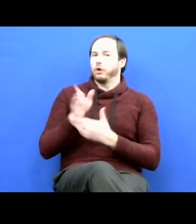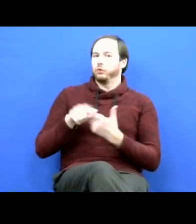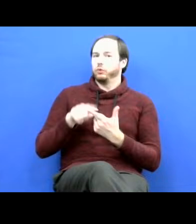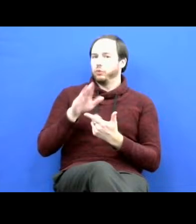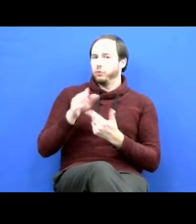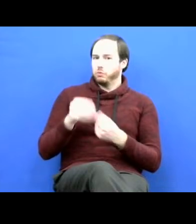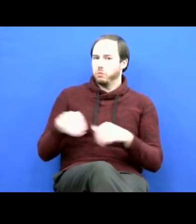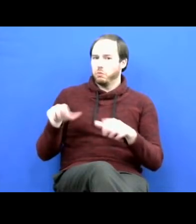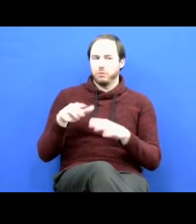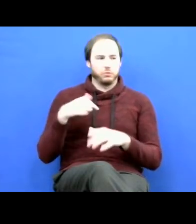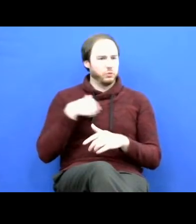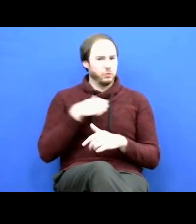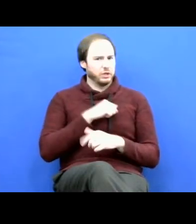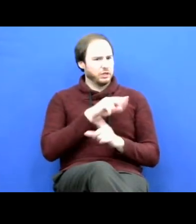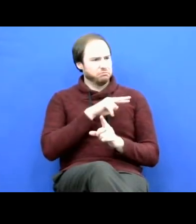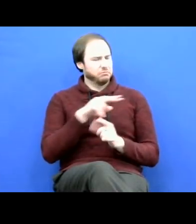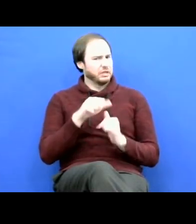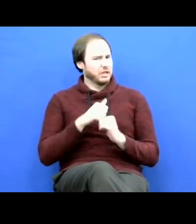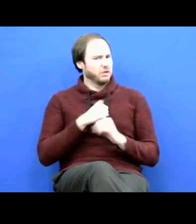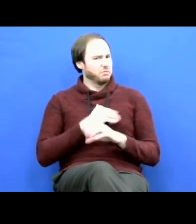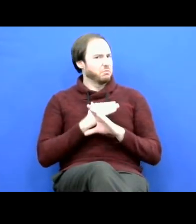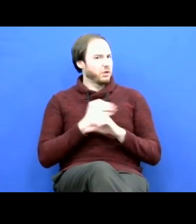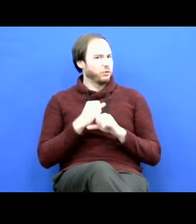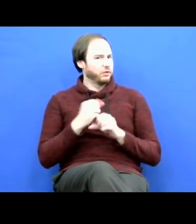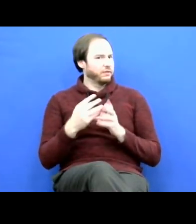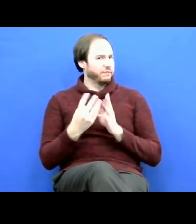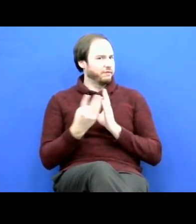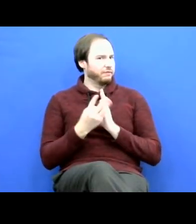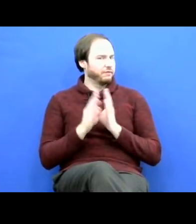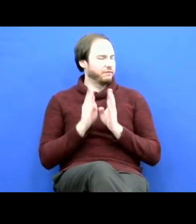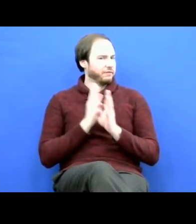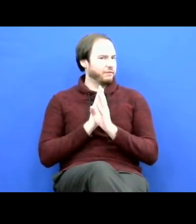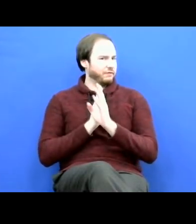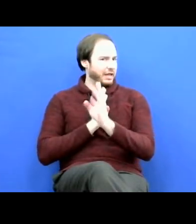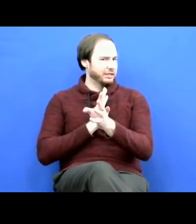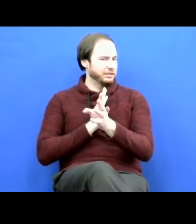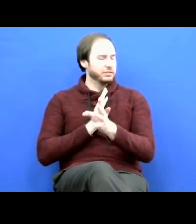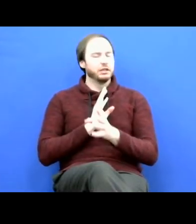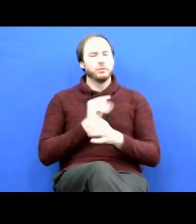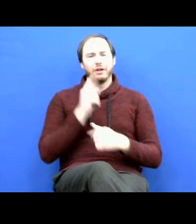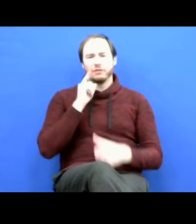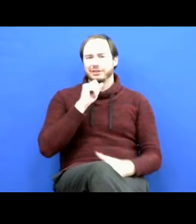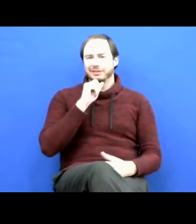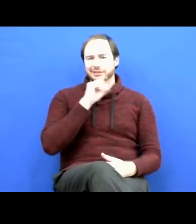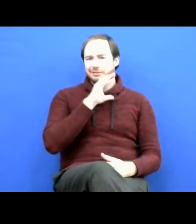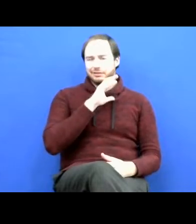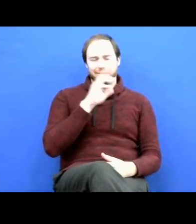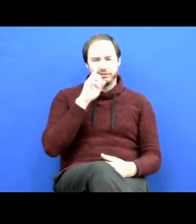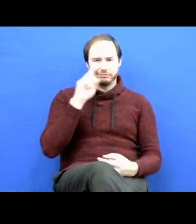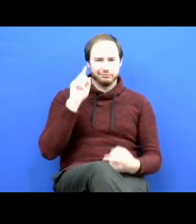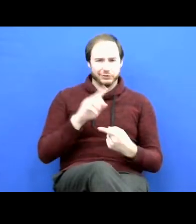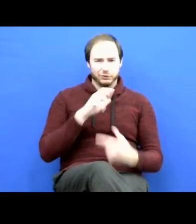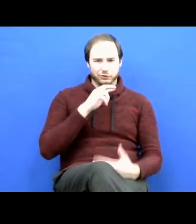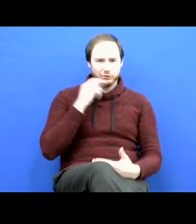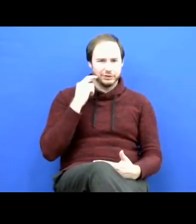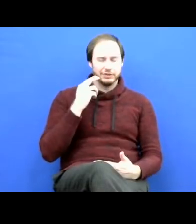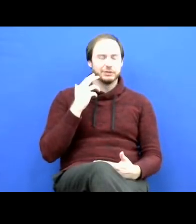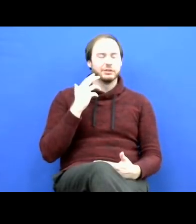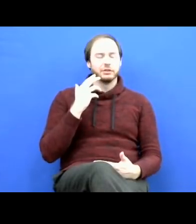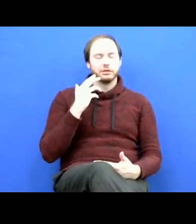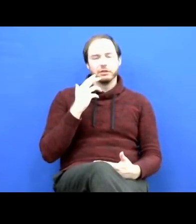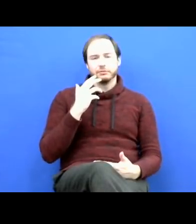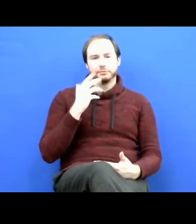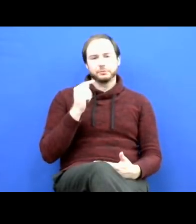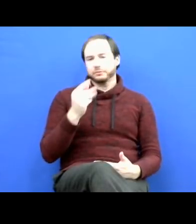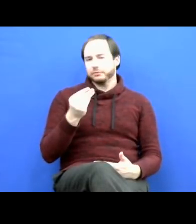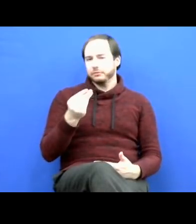can take a look at, can that be mitigated with a fence? Again, with the senior apartments, I think that risk is much reduced, but you